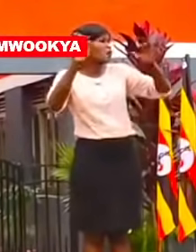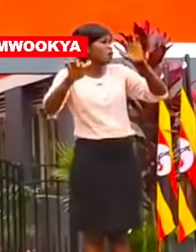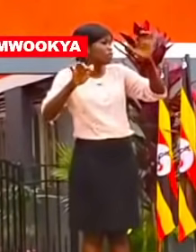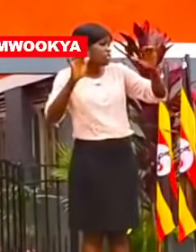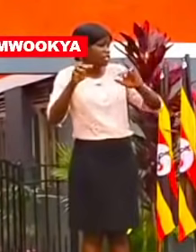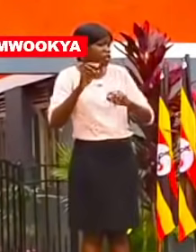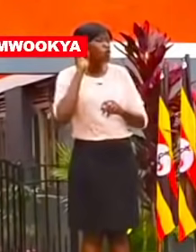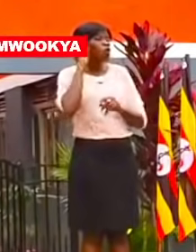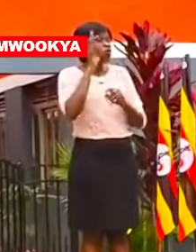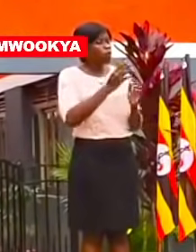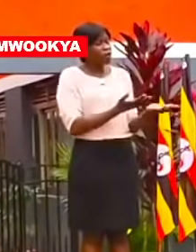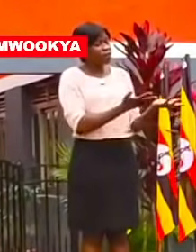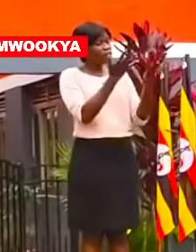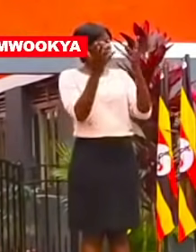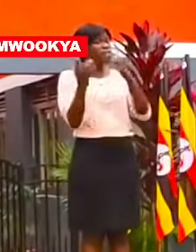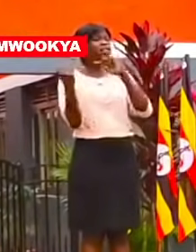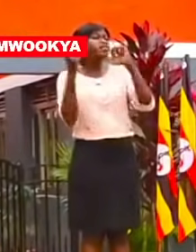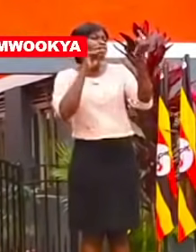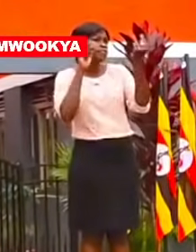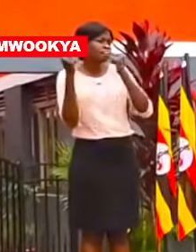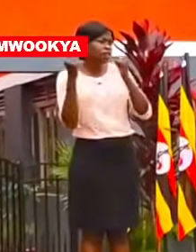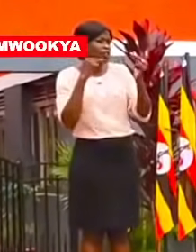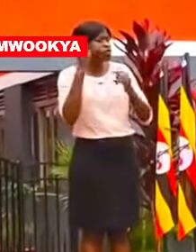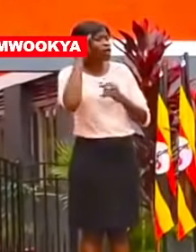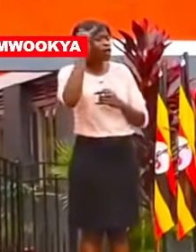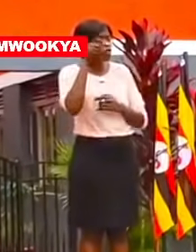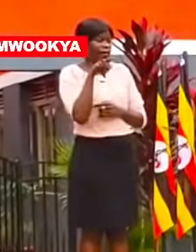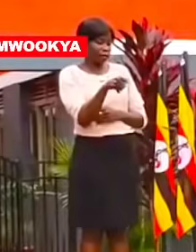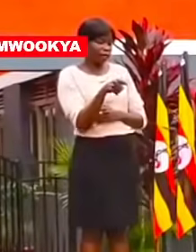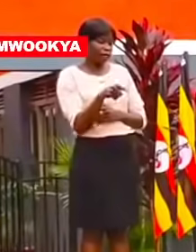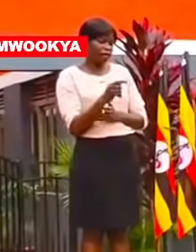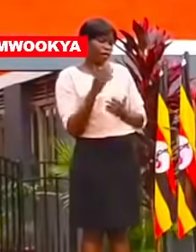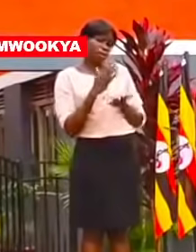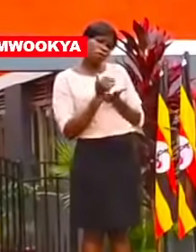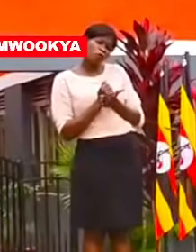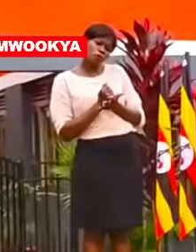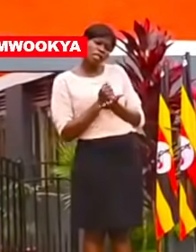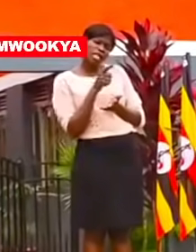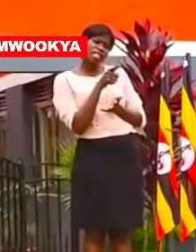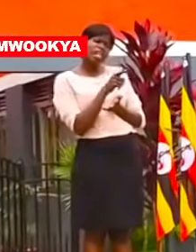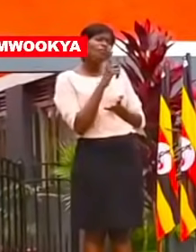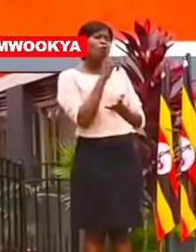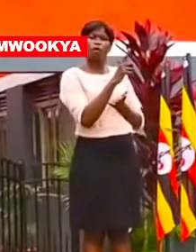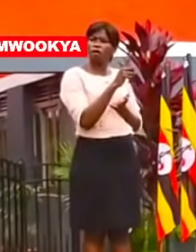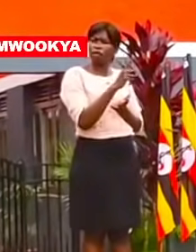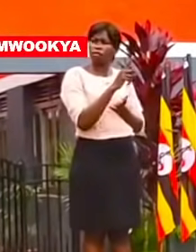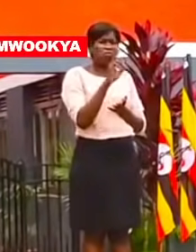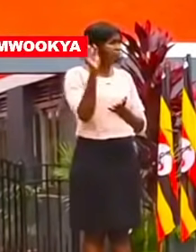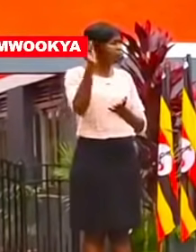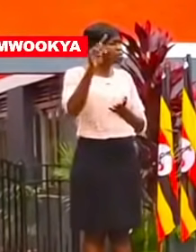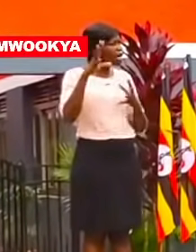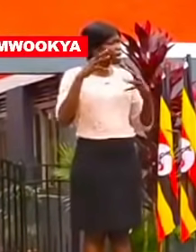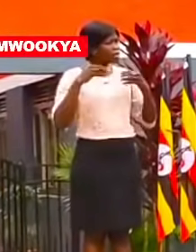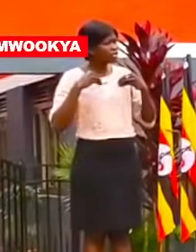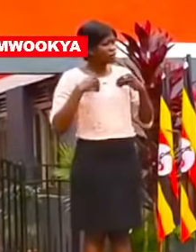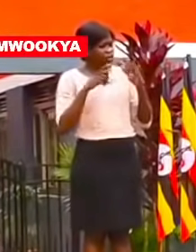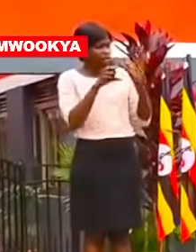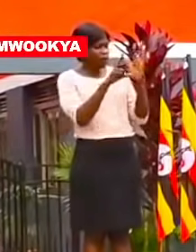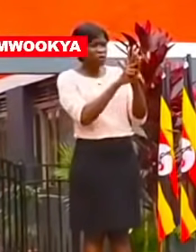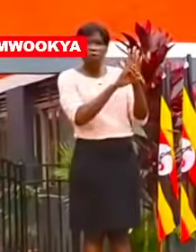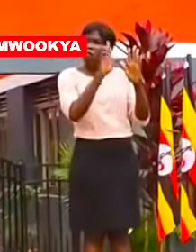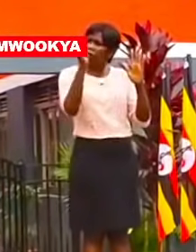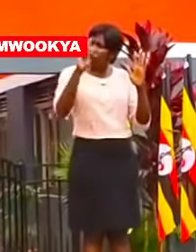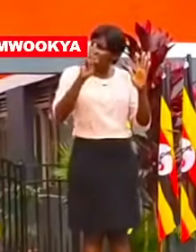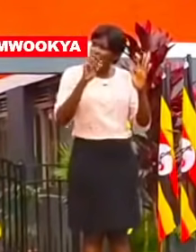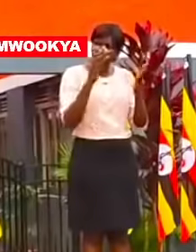nga tugamba okusookera ddala ow'ekitiibwa eno order gye wataddewo munnange tekkirizibwa mu mateeka kubanga amateeka